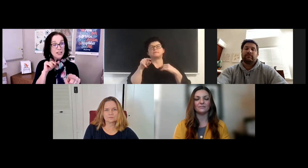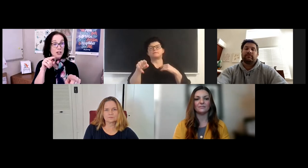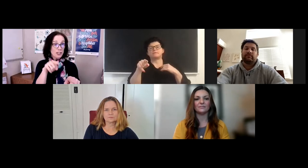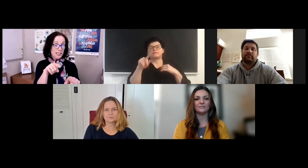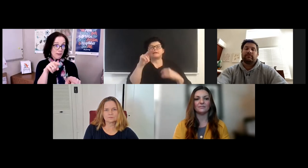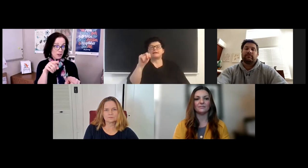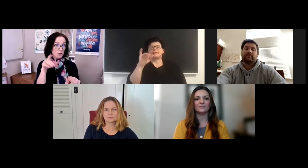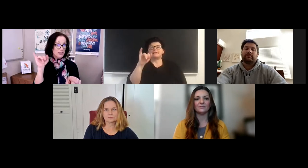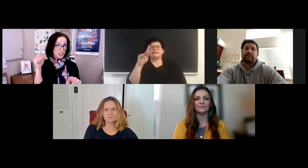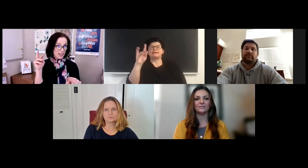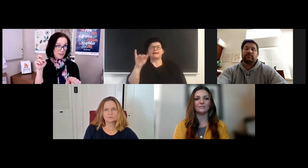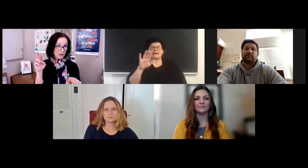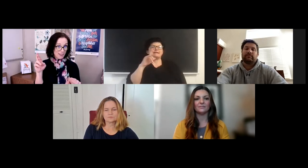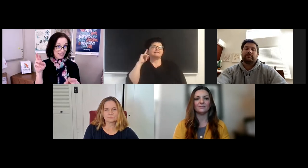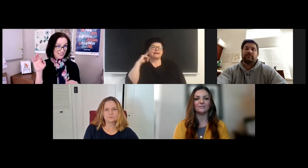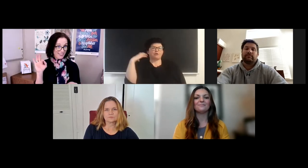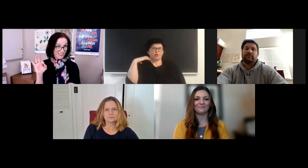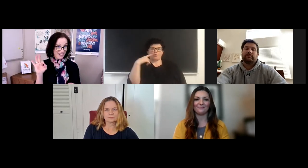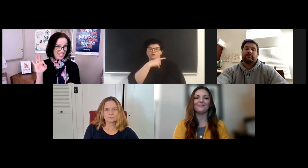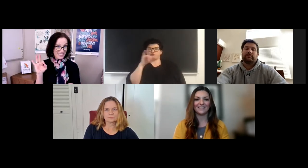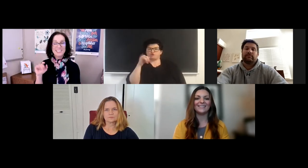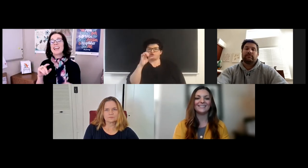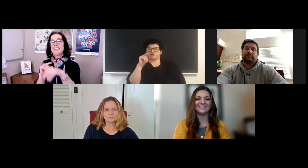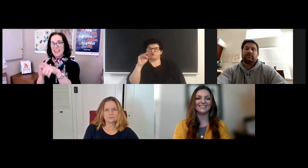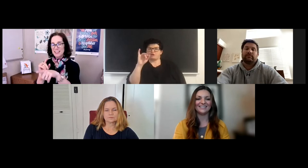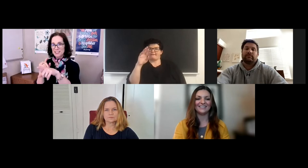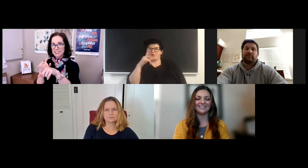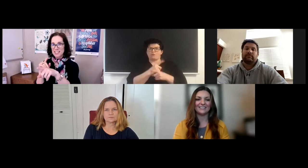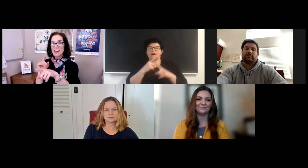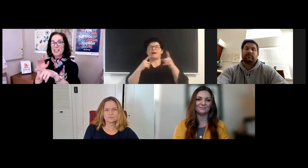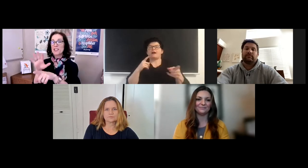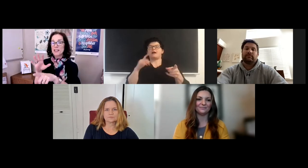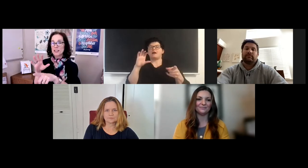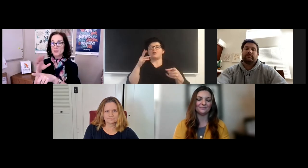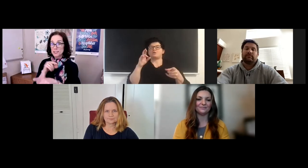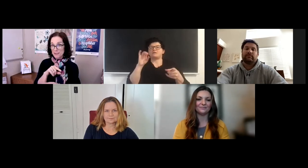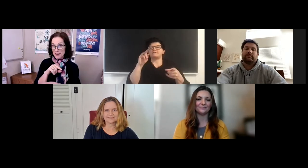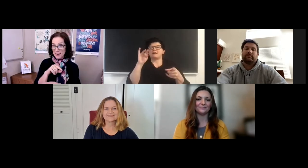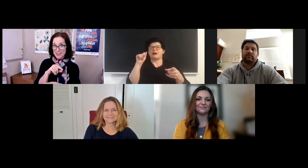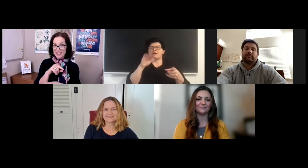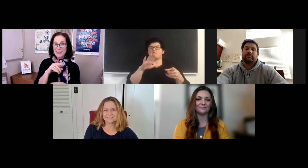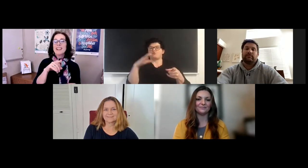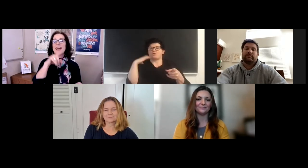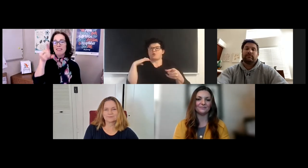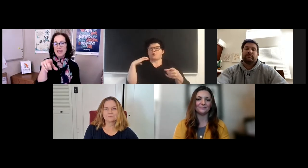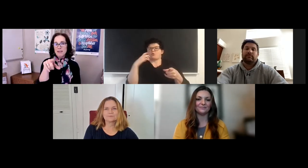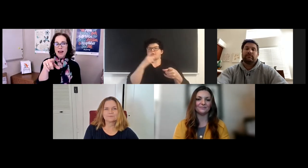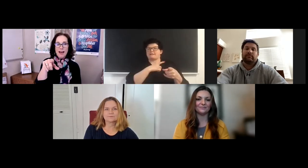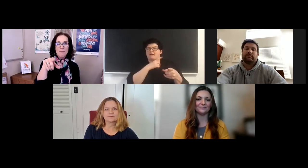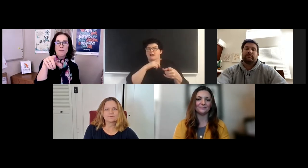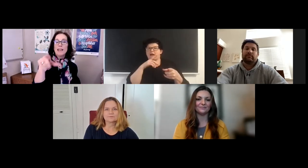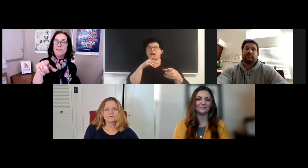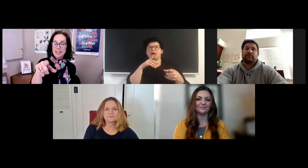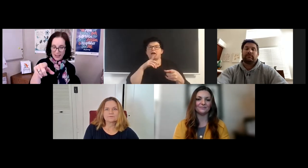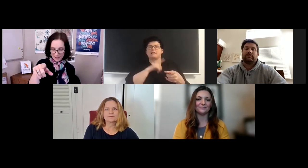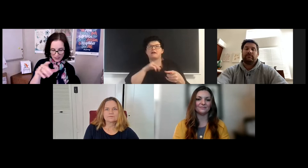Nikki, your deaf coach was Jennifer, right? And then Christiana, your deaf coach was Devana. And then